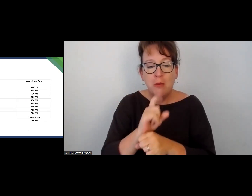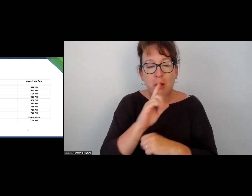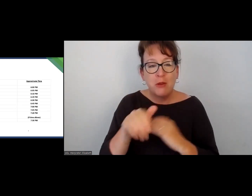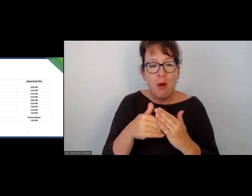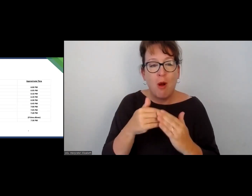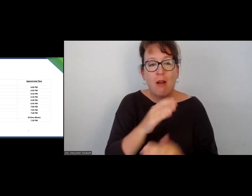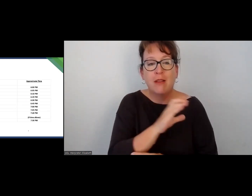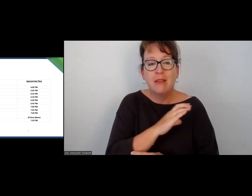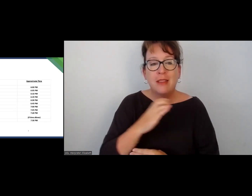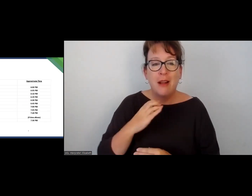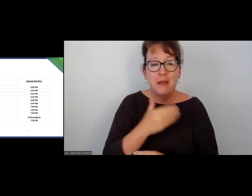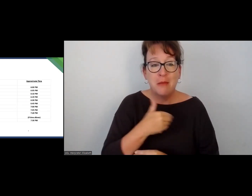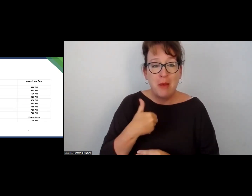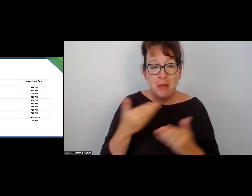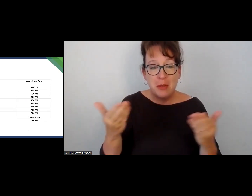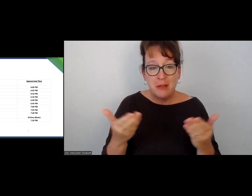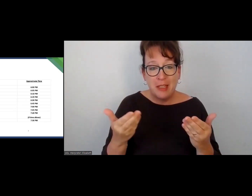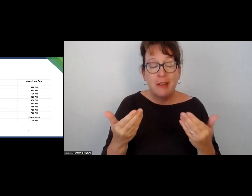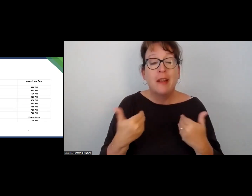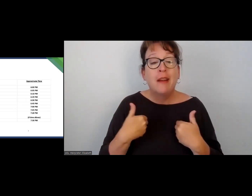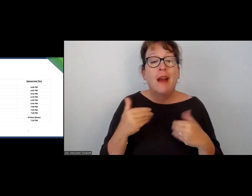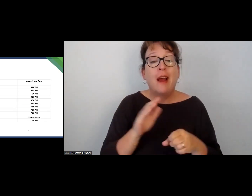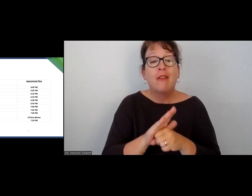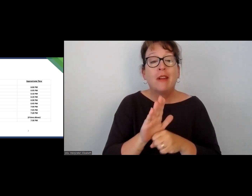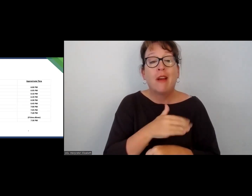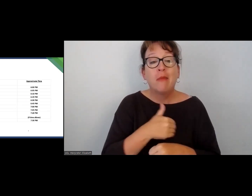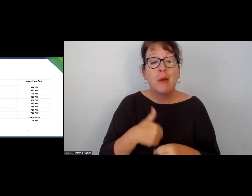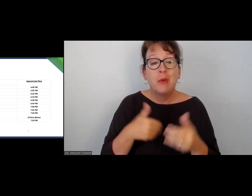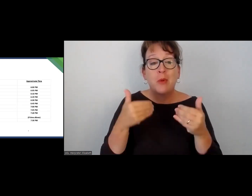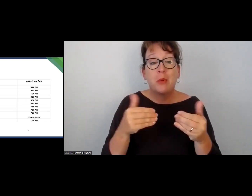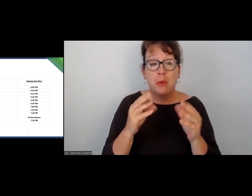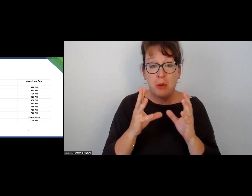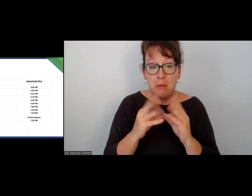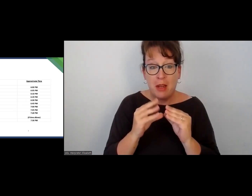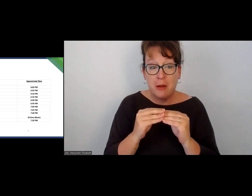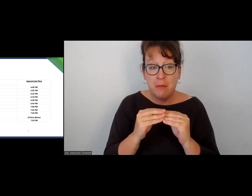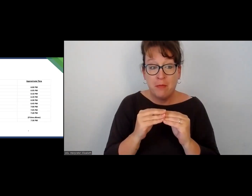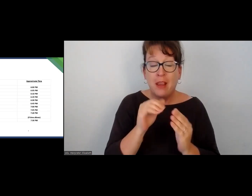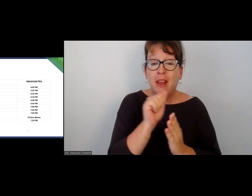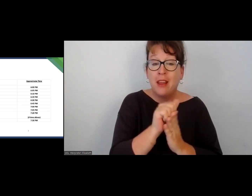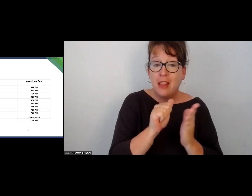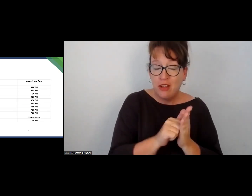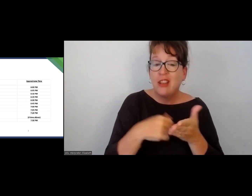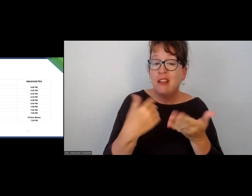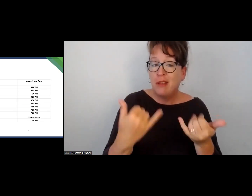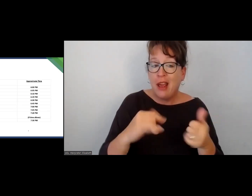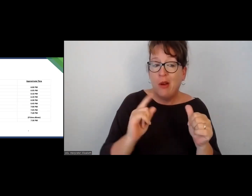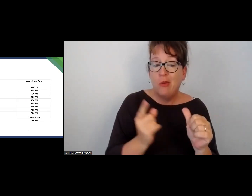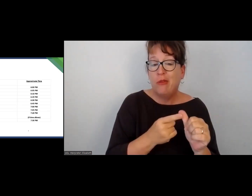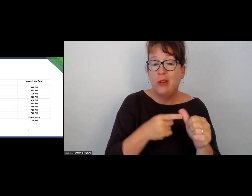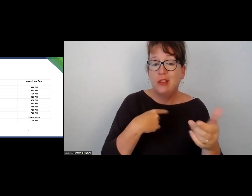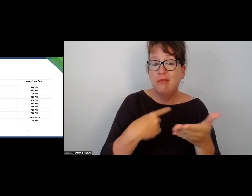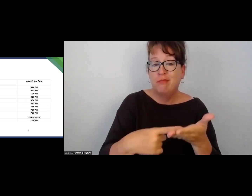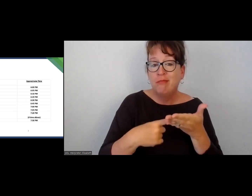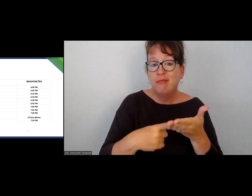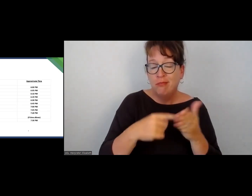and that we have quorum. So the agenda is, right now we're overviewing logistics, we'll do roll call, and then we'll